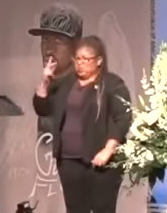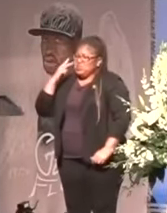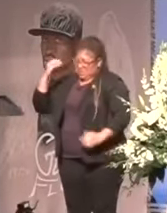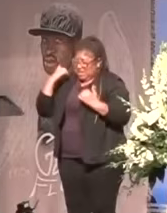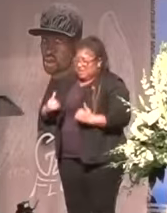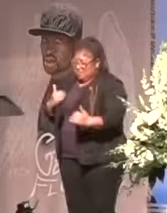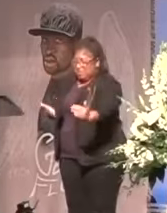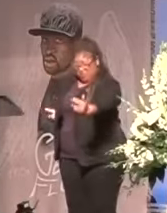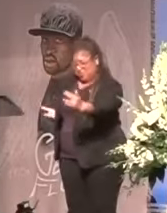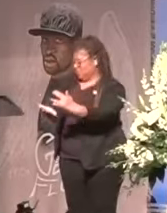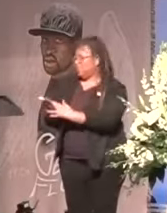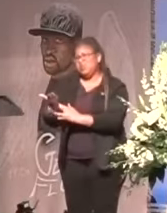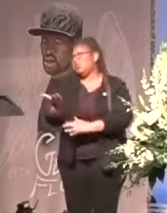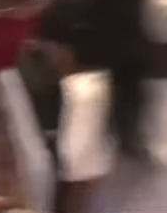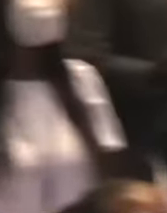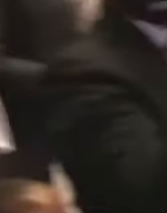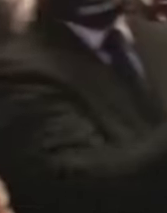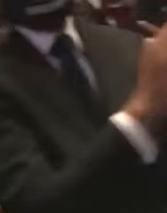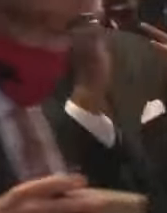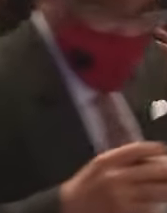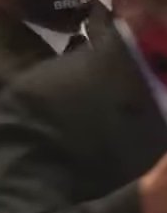You see me